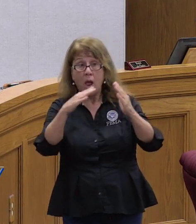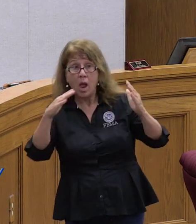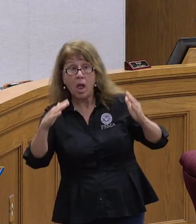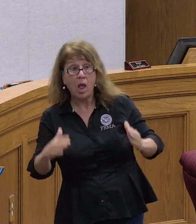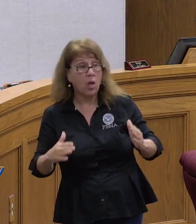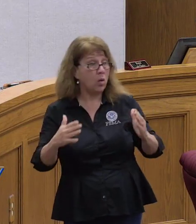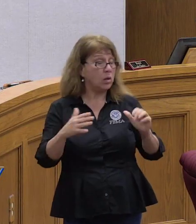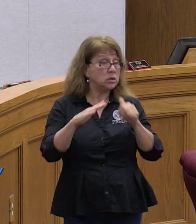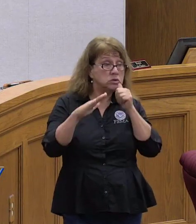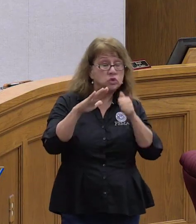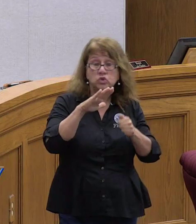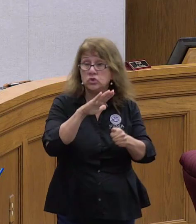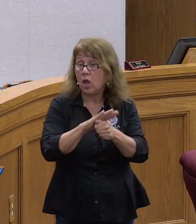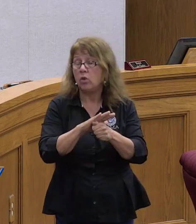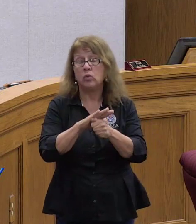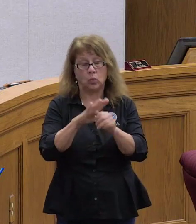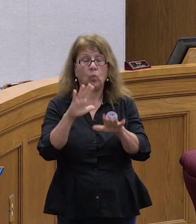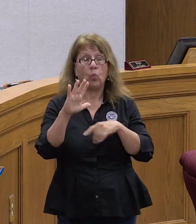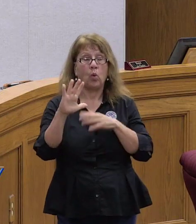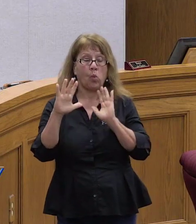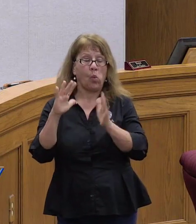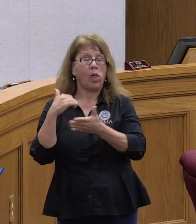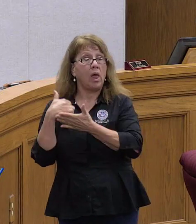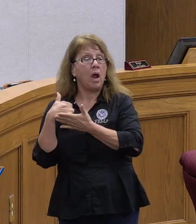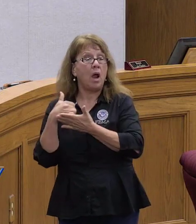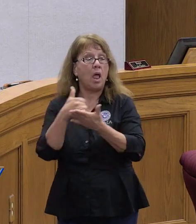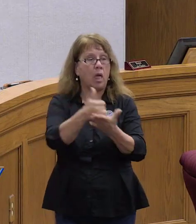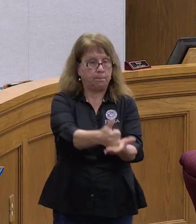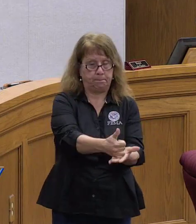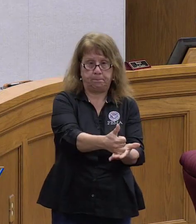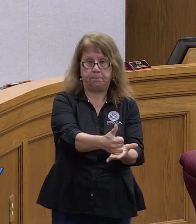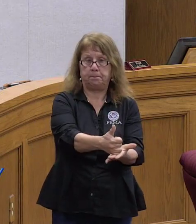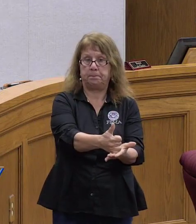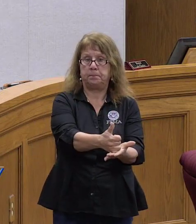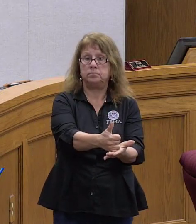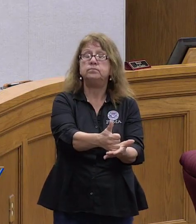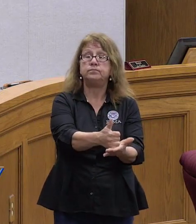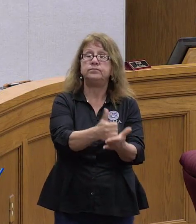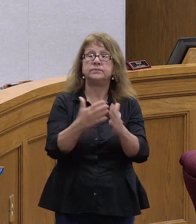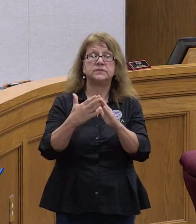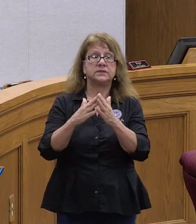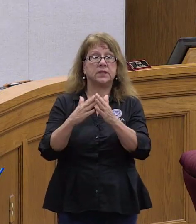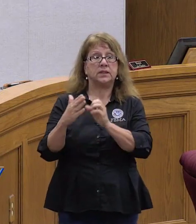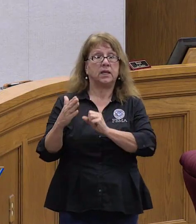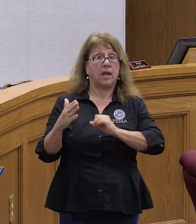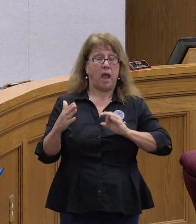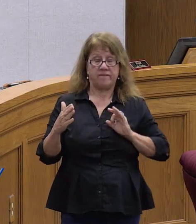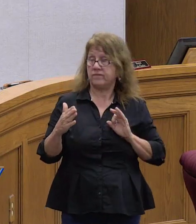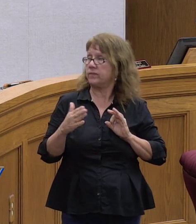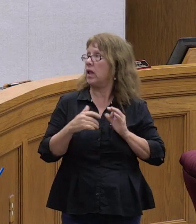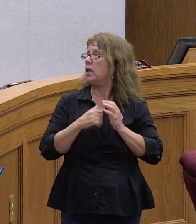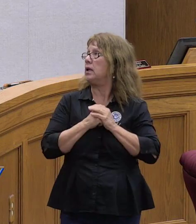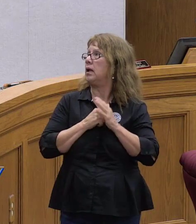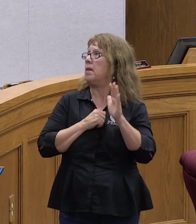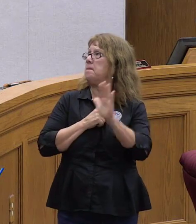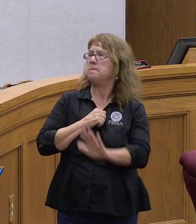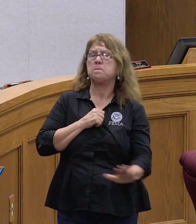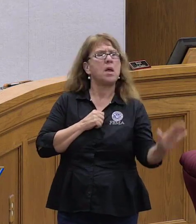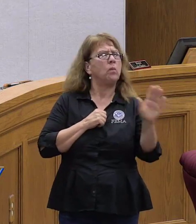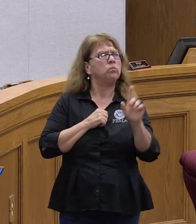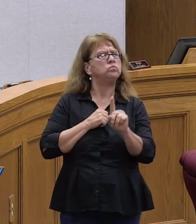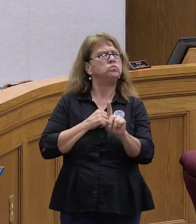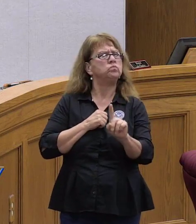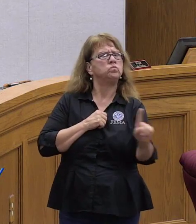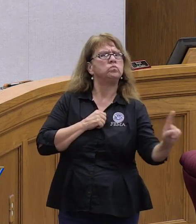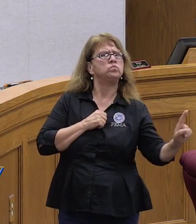can work with the state to get someone shelter. Our city staff, I believe it was about a week and a half